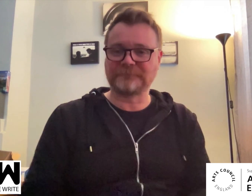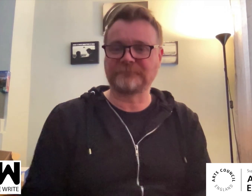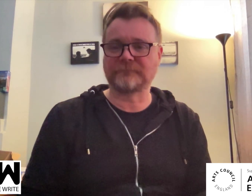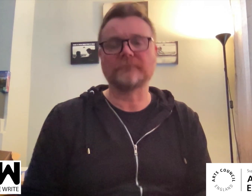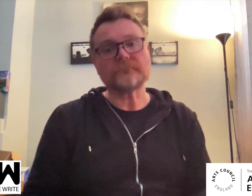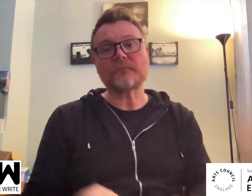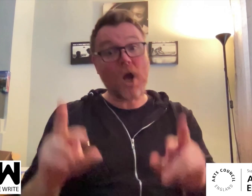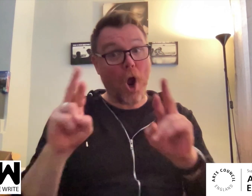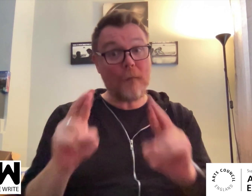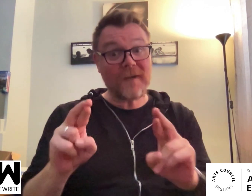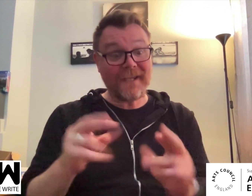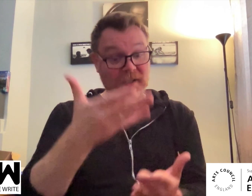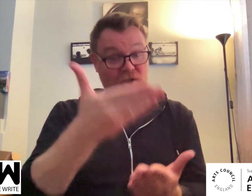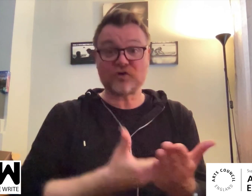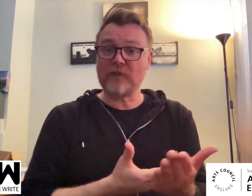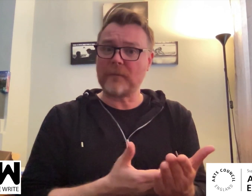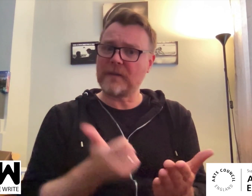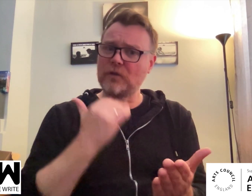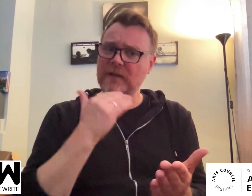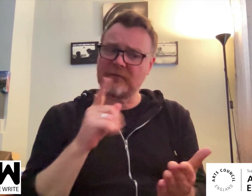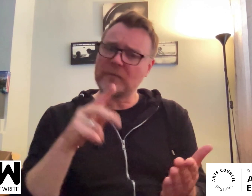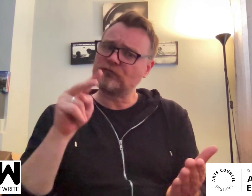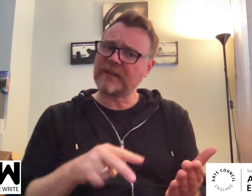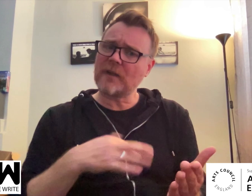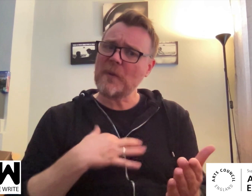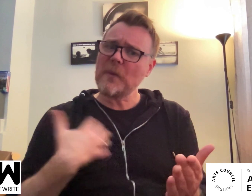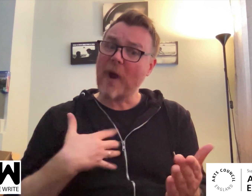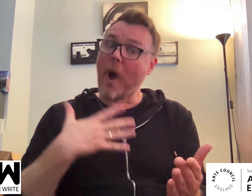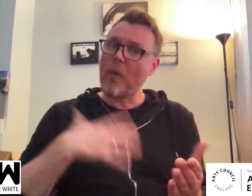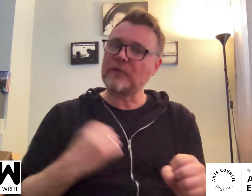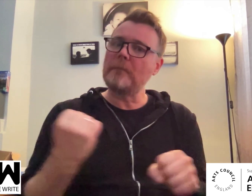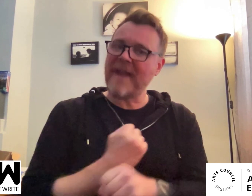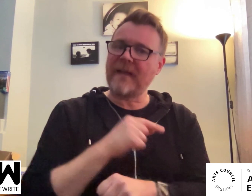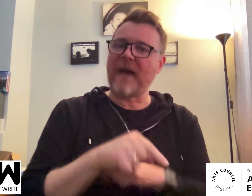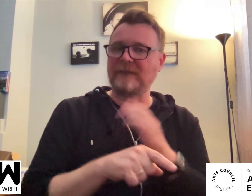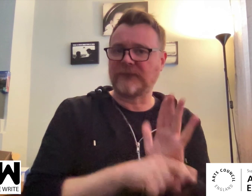ready. Hopefully, your script is good enough that someone reads it and they go, I want to make that film.